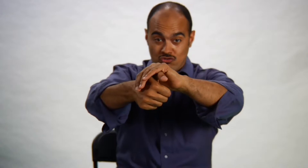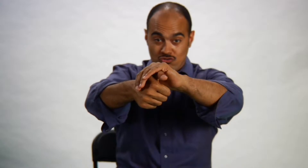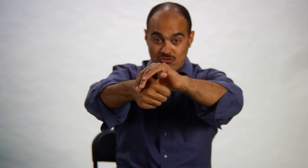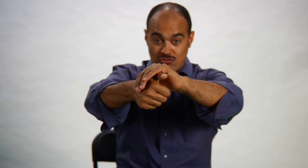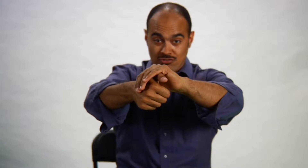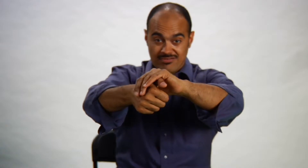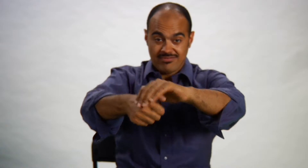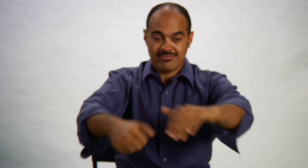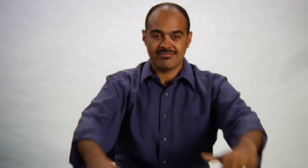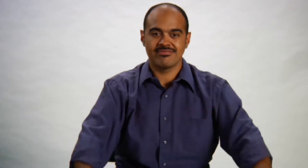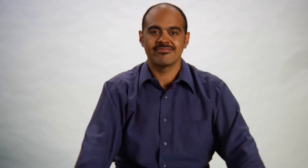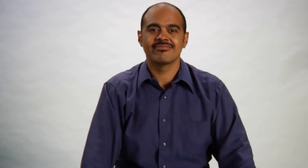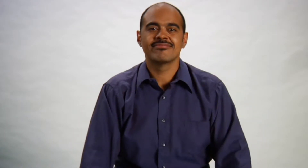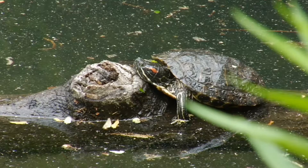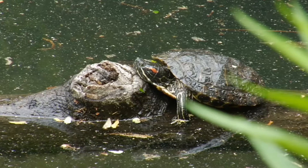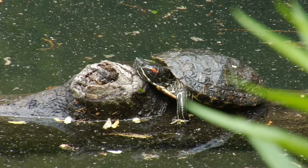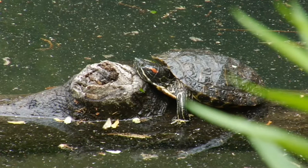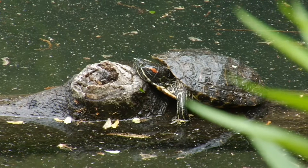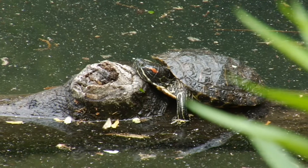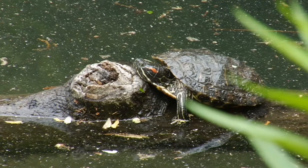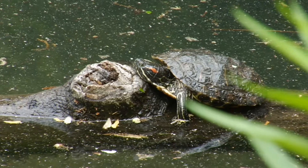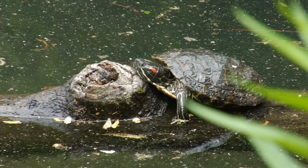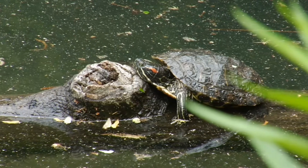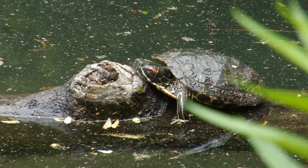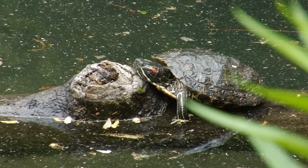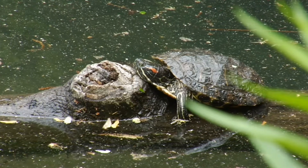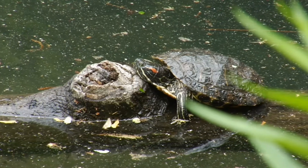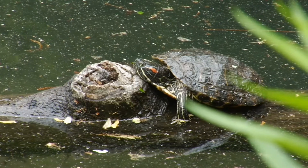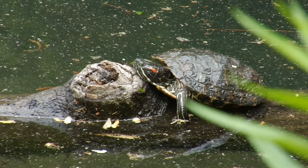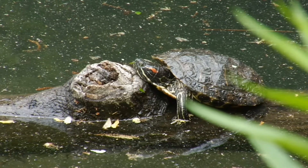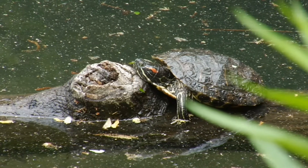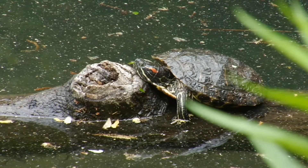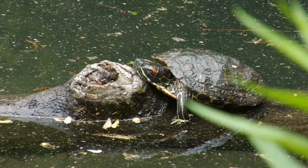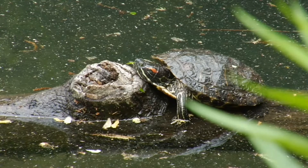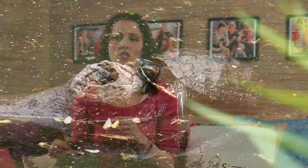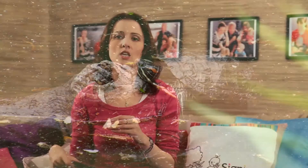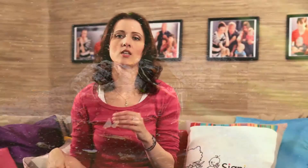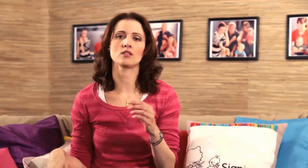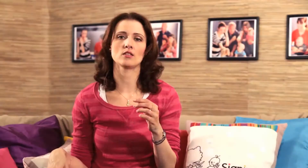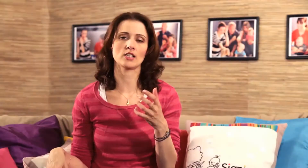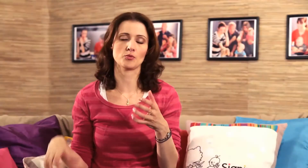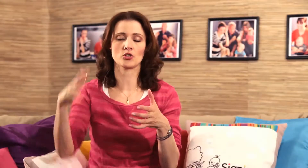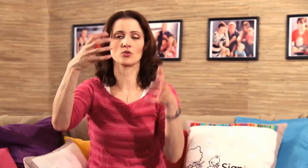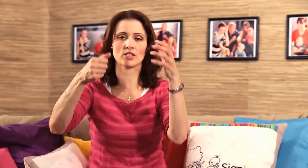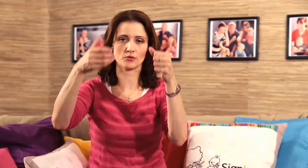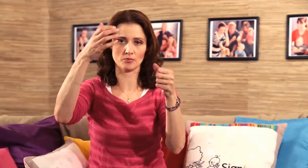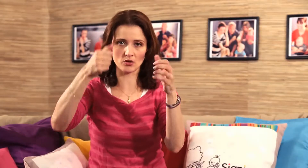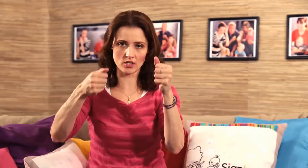this. It does include spoken language and written language for full language development. So, for example, if you see a deaf person doing the sign for milk,